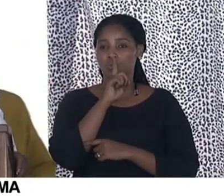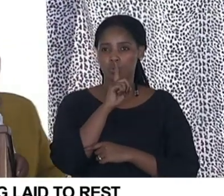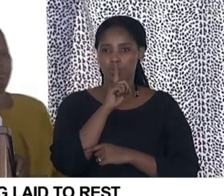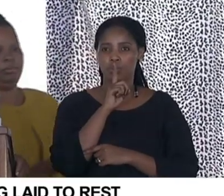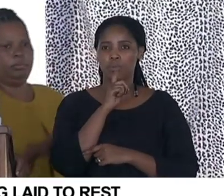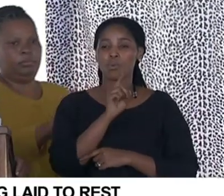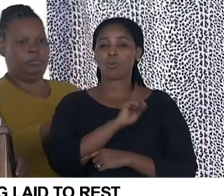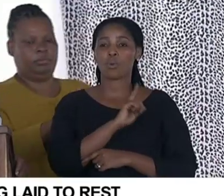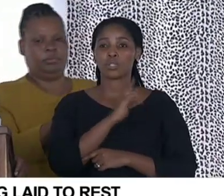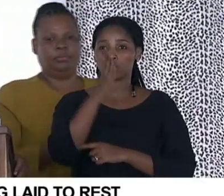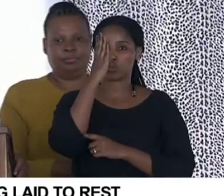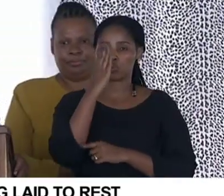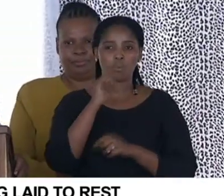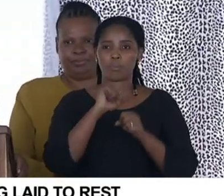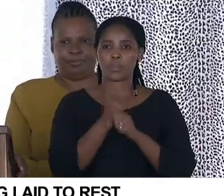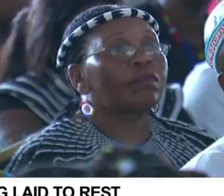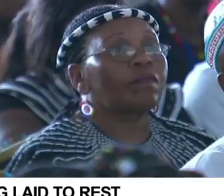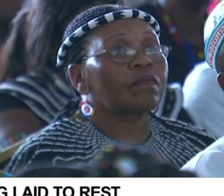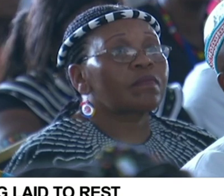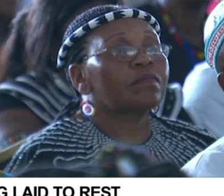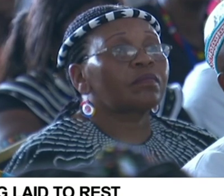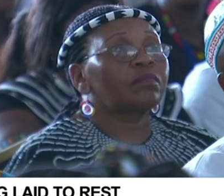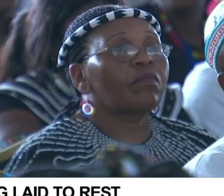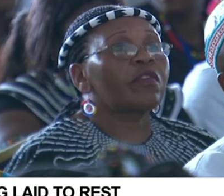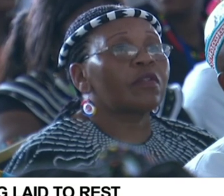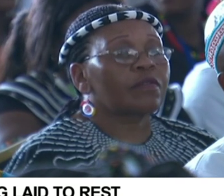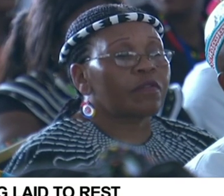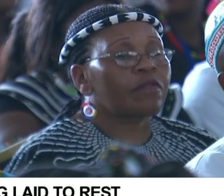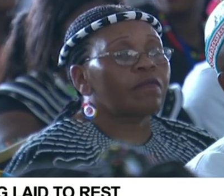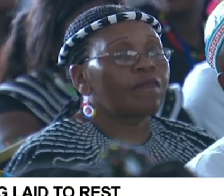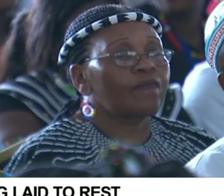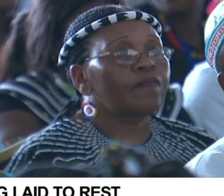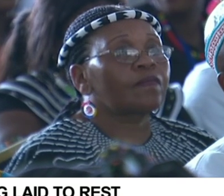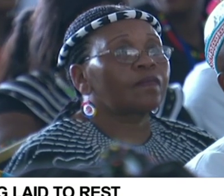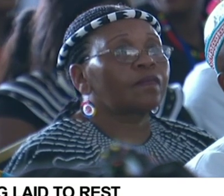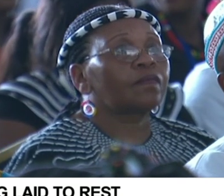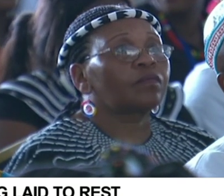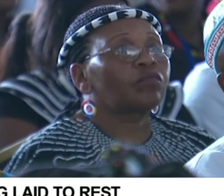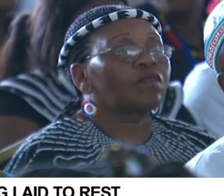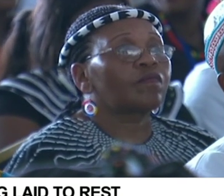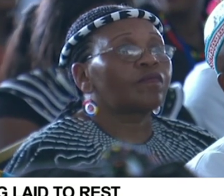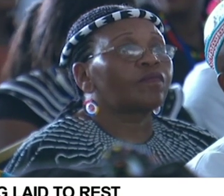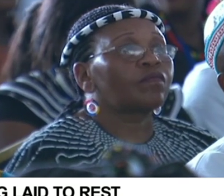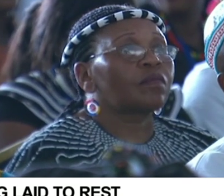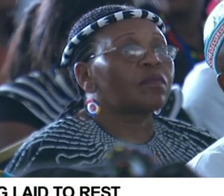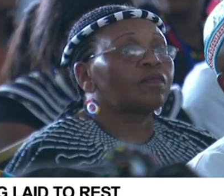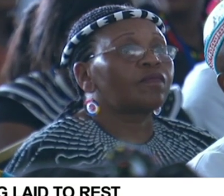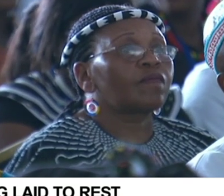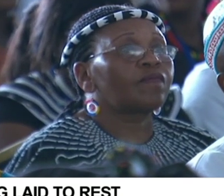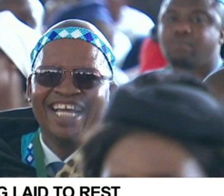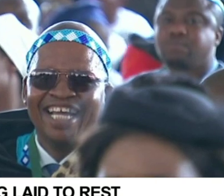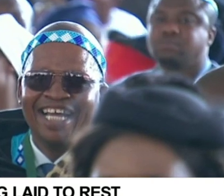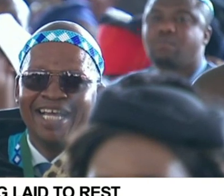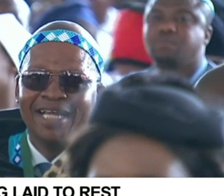are here as Abatembu to say to you that be consoled. God doesn't make mistakes. He went to a better